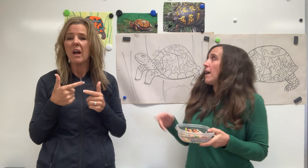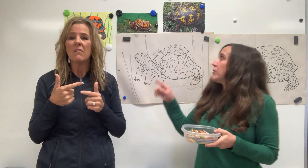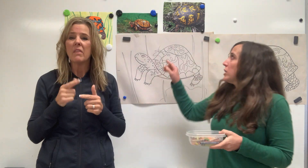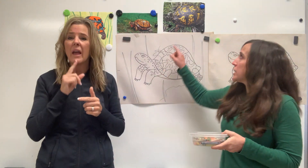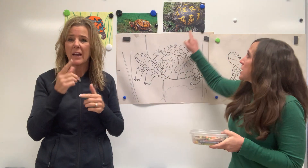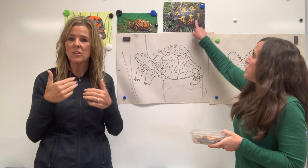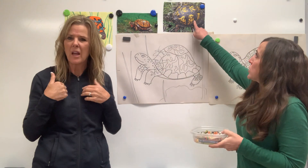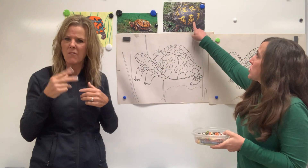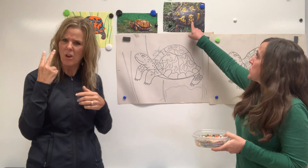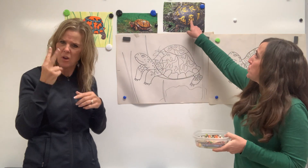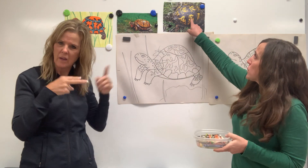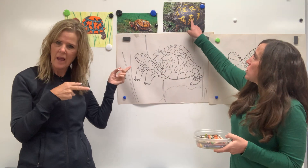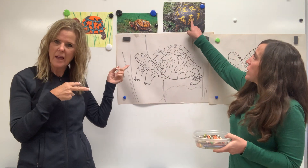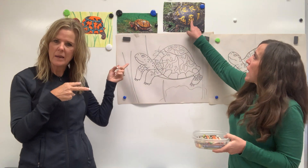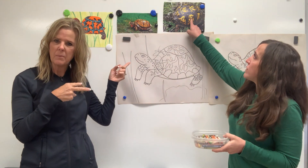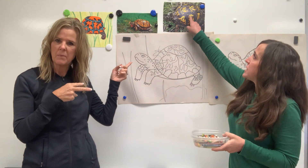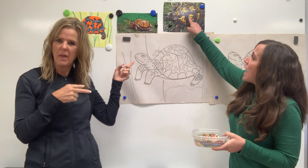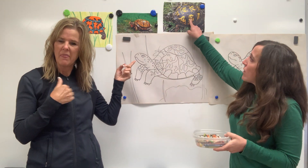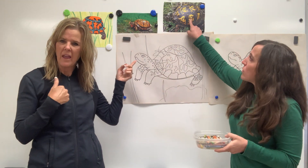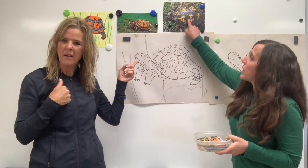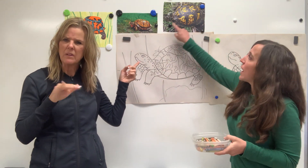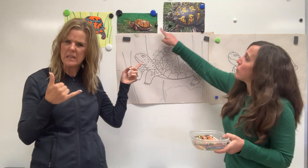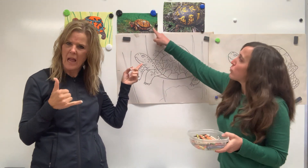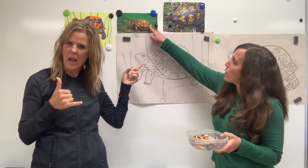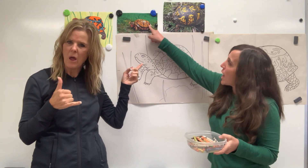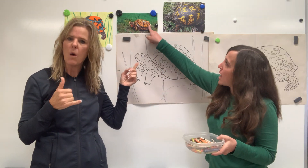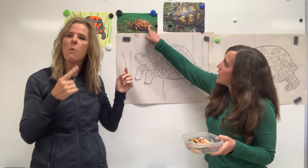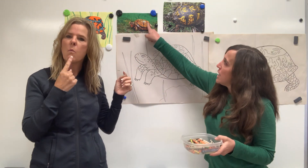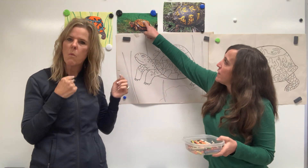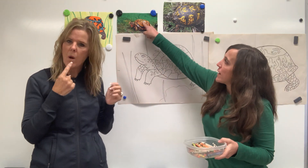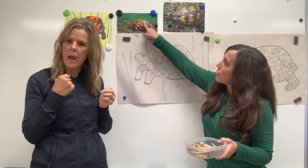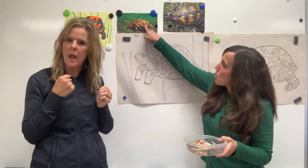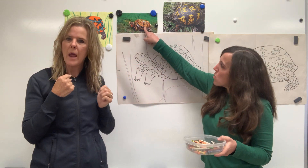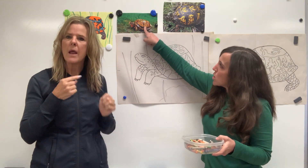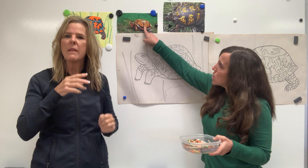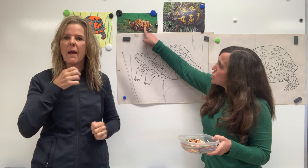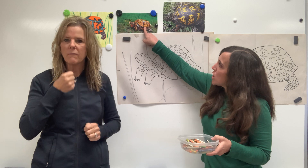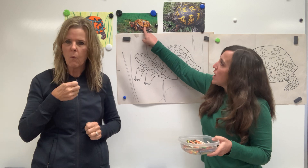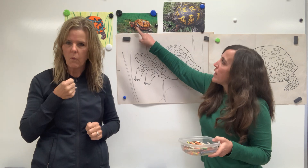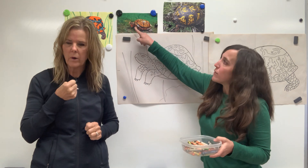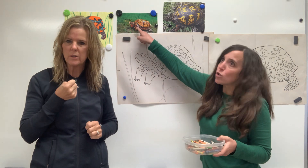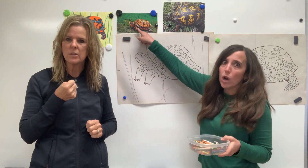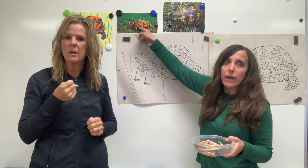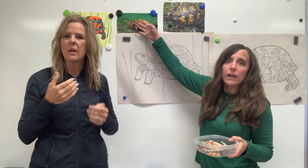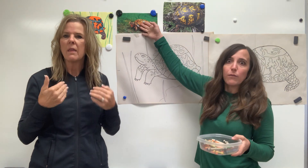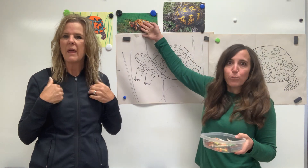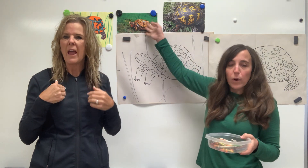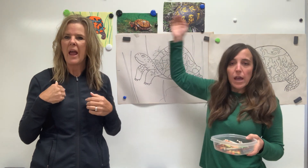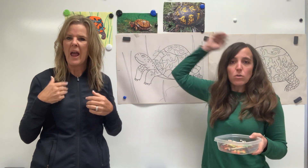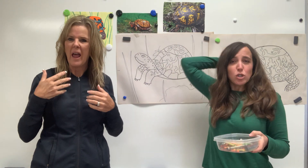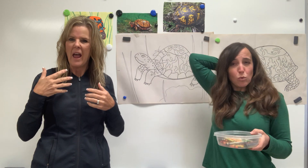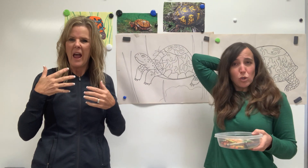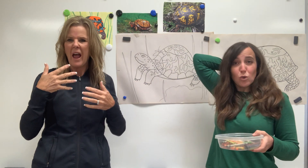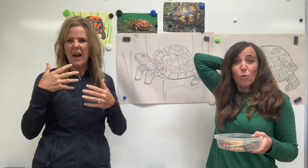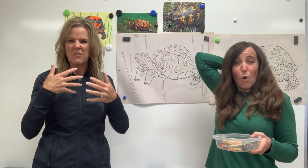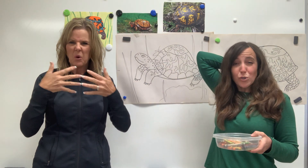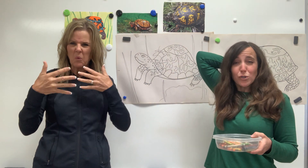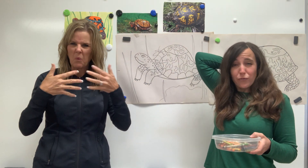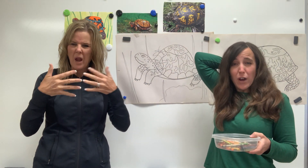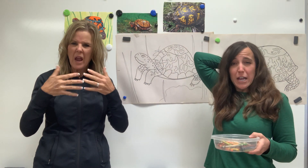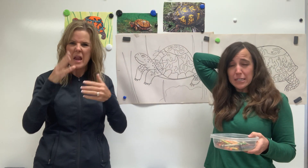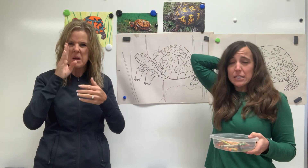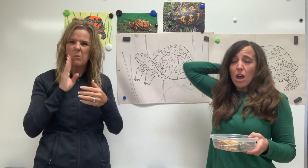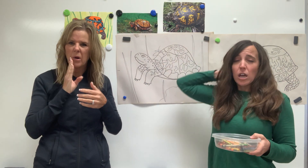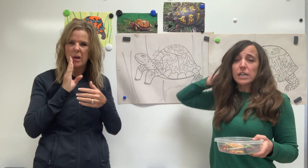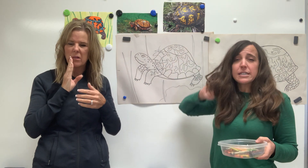actually have, look at them, they're super cool. They have yellow, they have red, they have orange, they have gray, they have brown. You